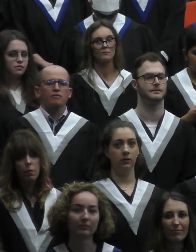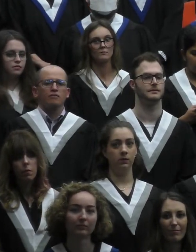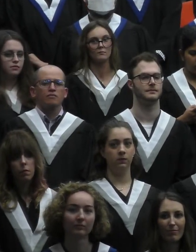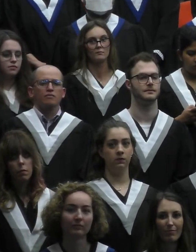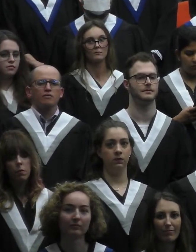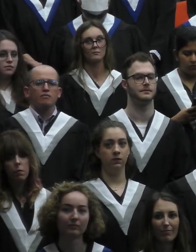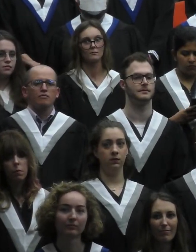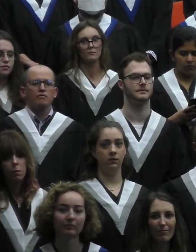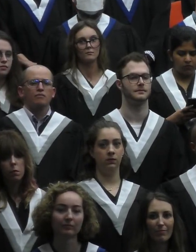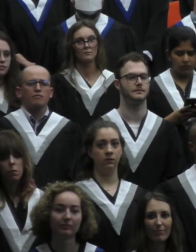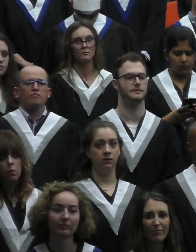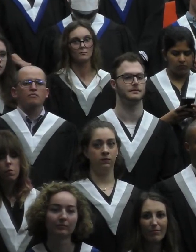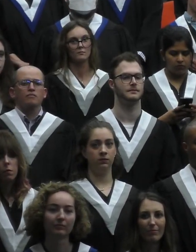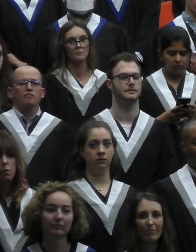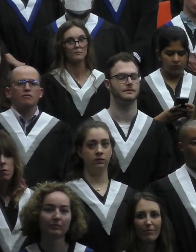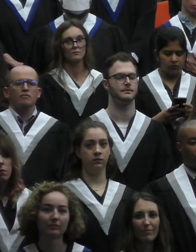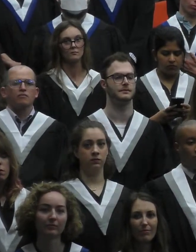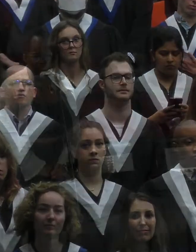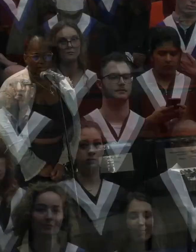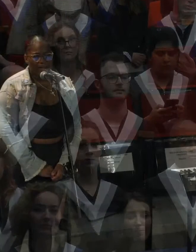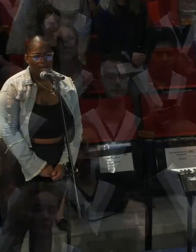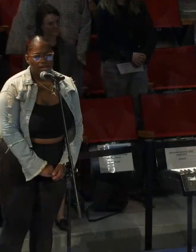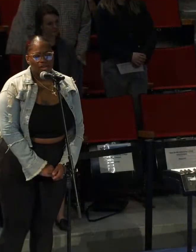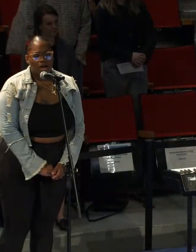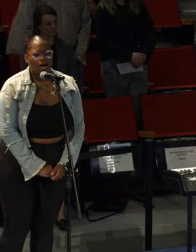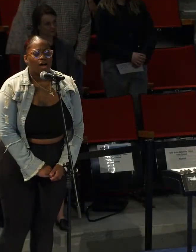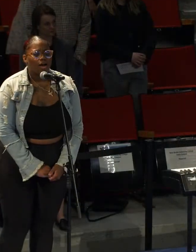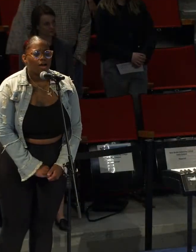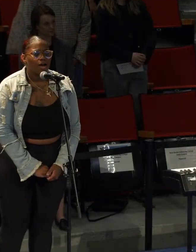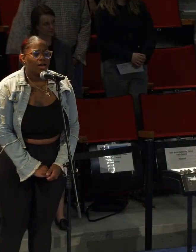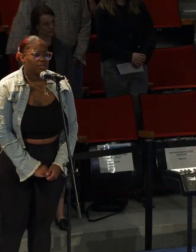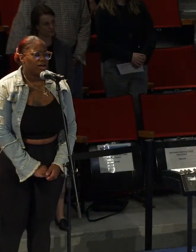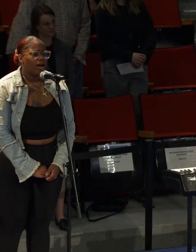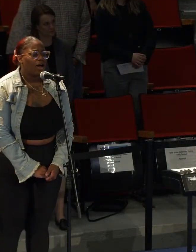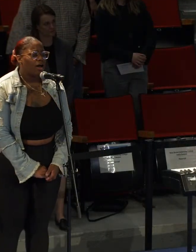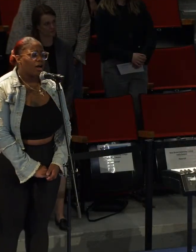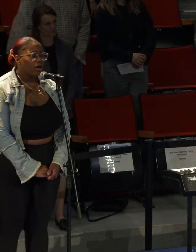Canada, we stand on